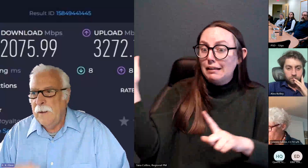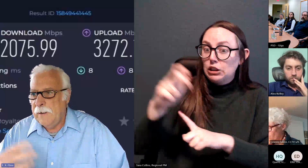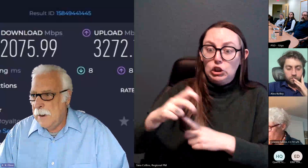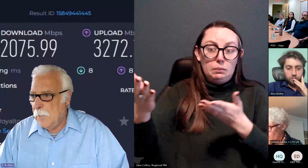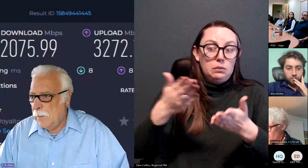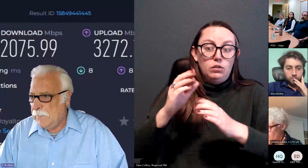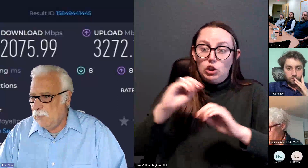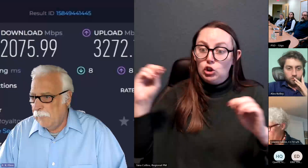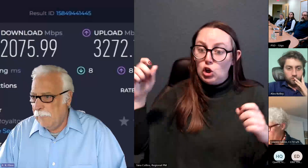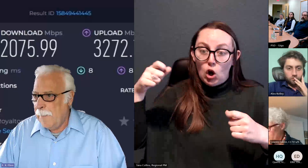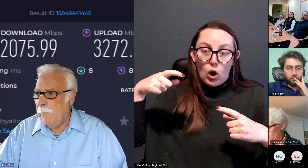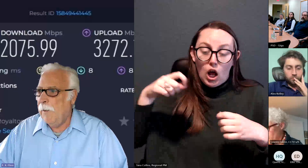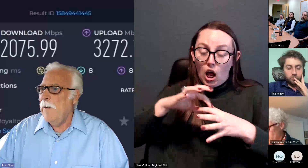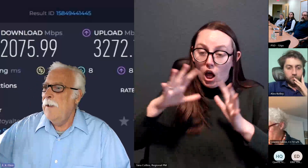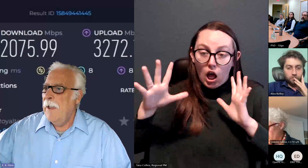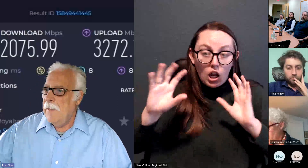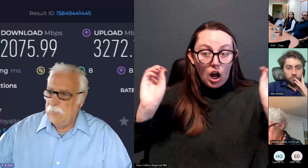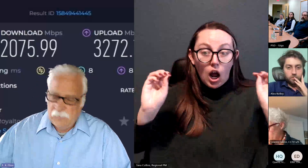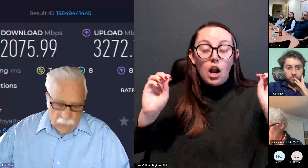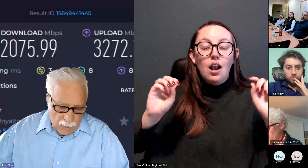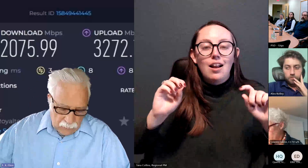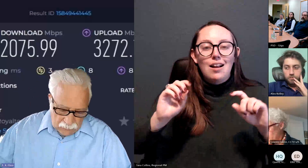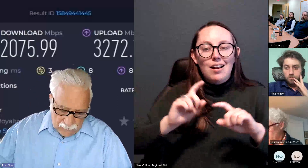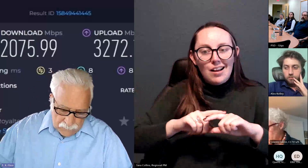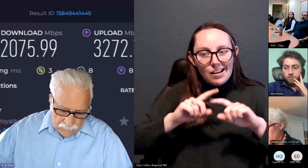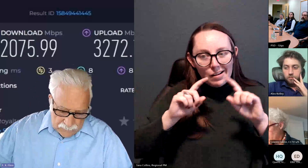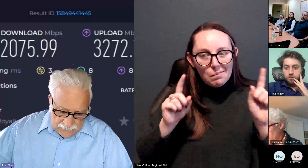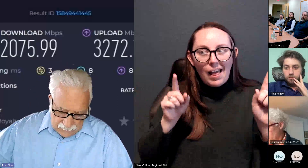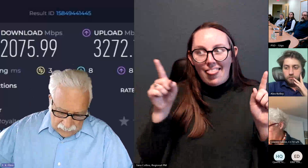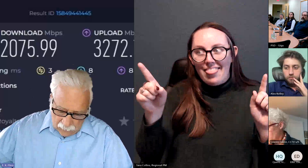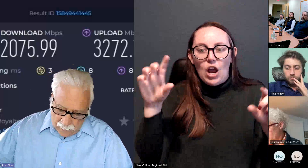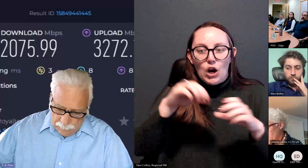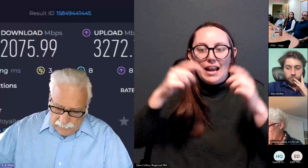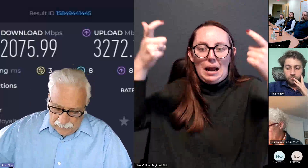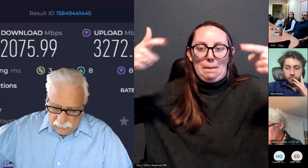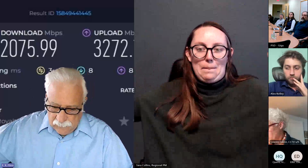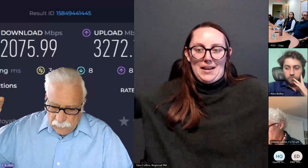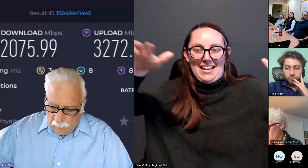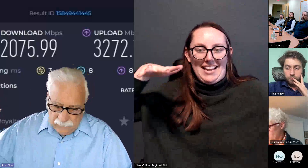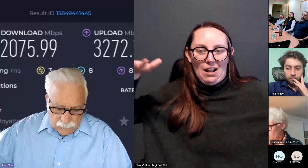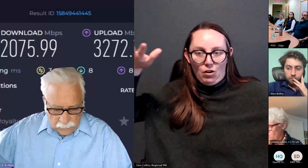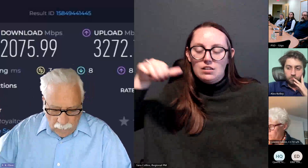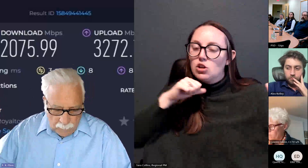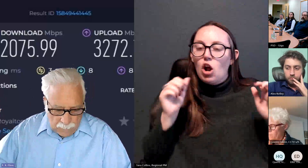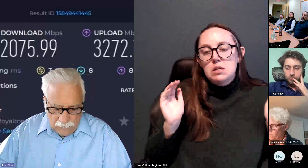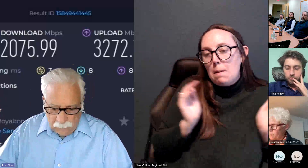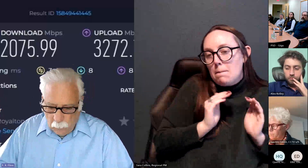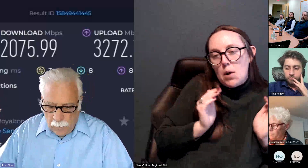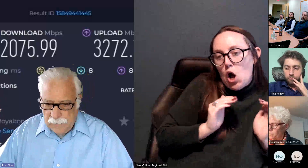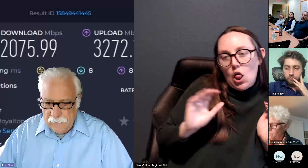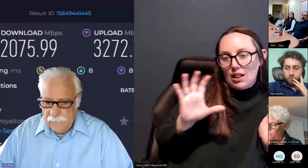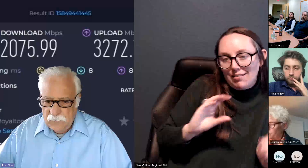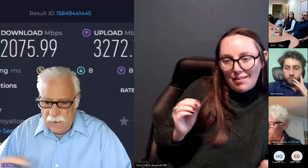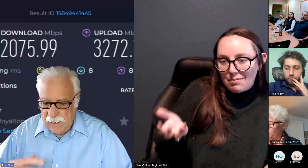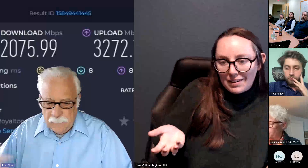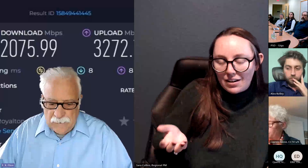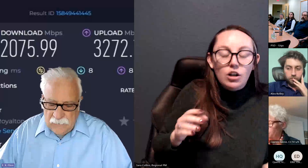up, additional fiber and then charge the cell companies rates far above